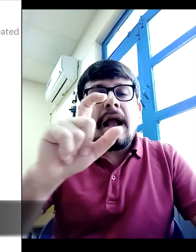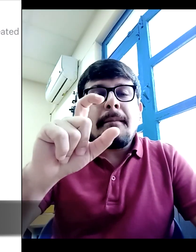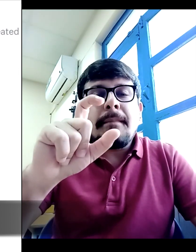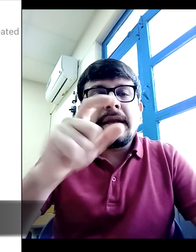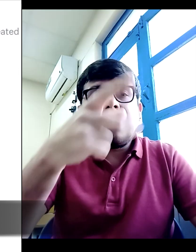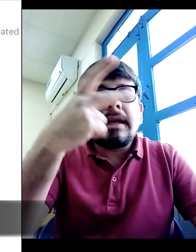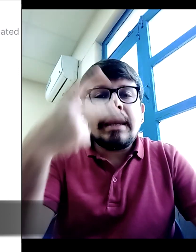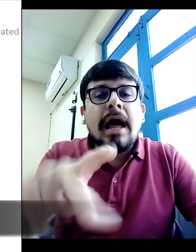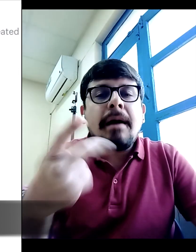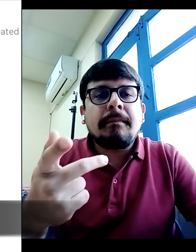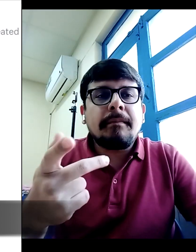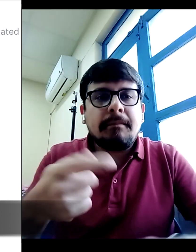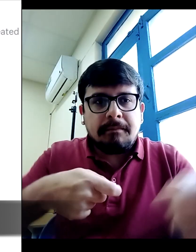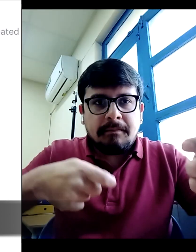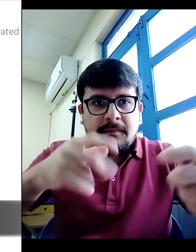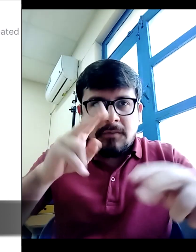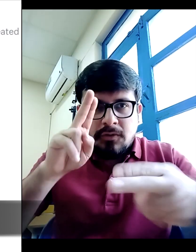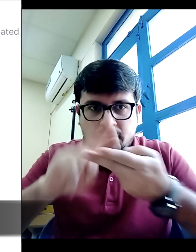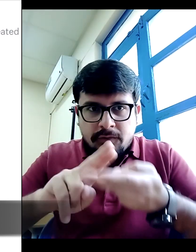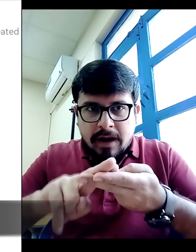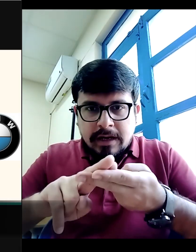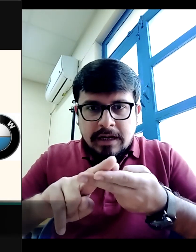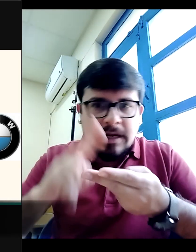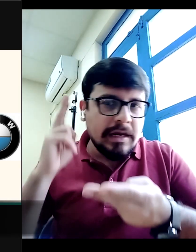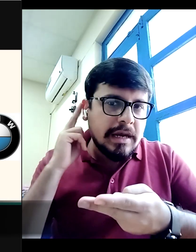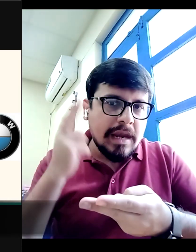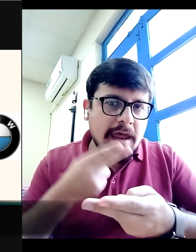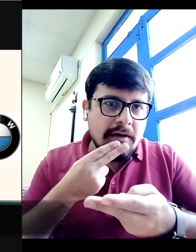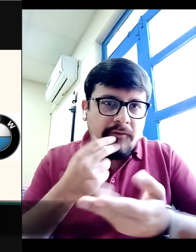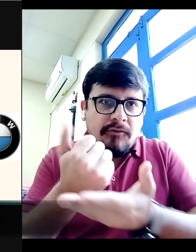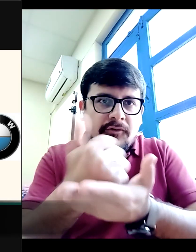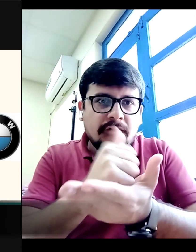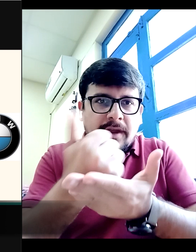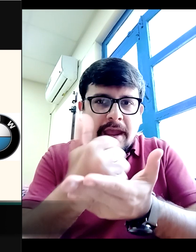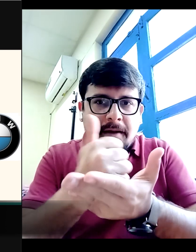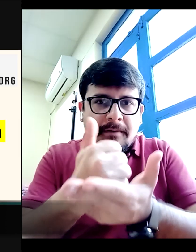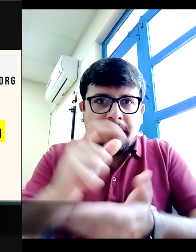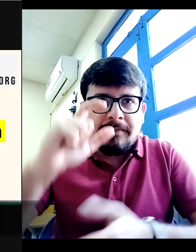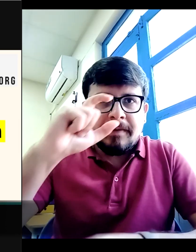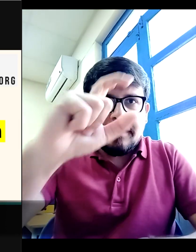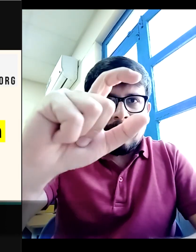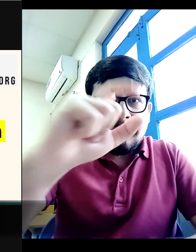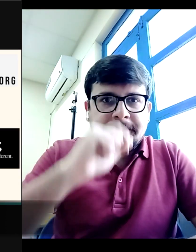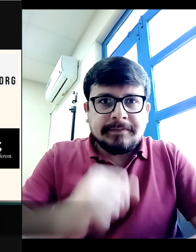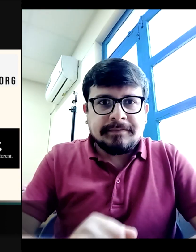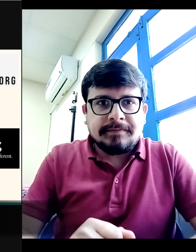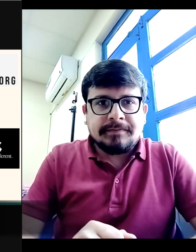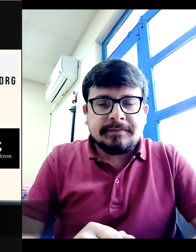Let's see what exactly is a slogan.